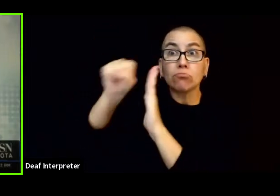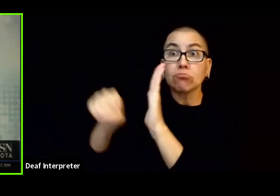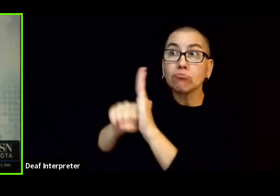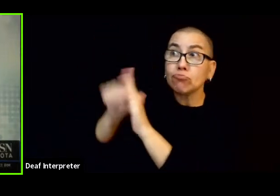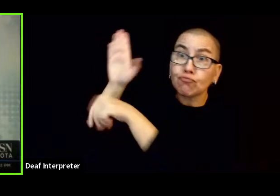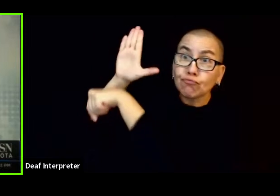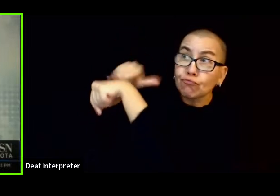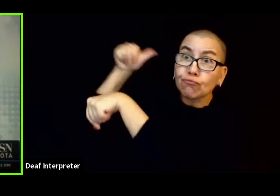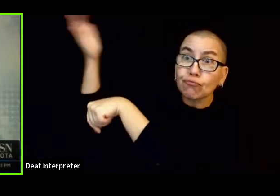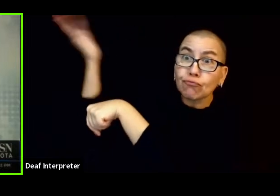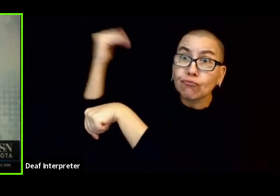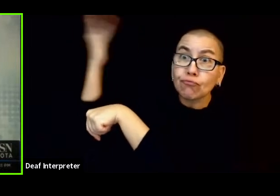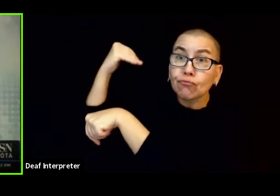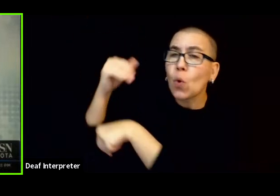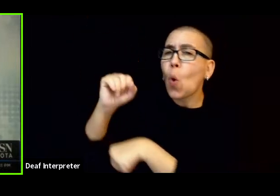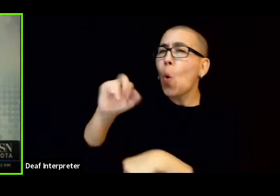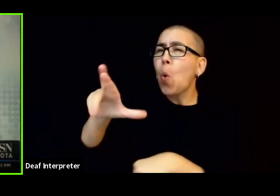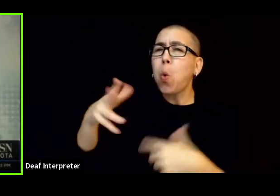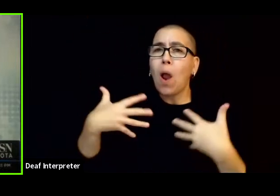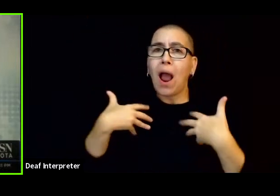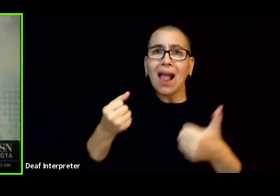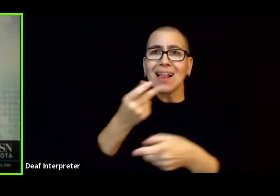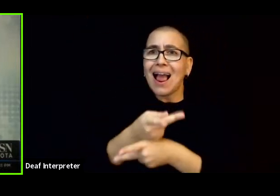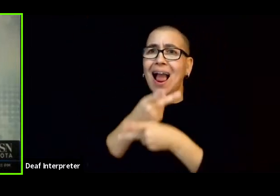systems to do that if they need to?